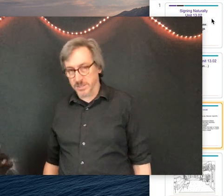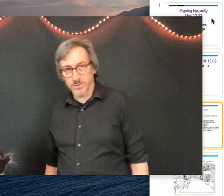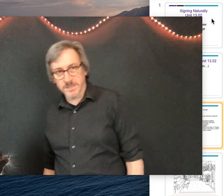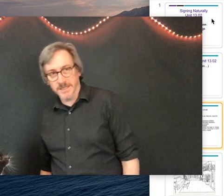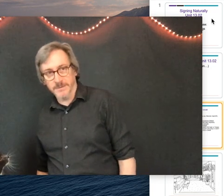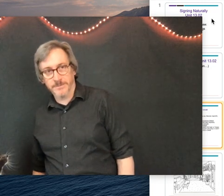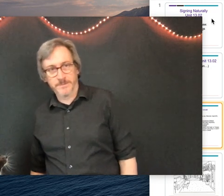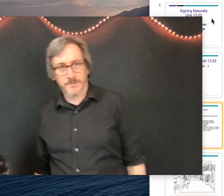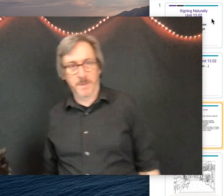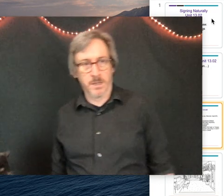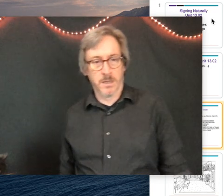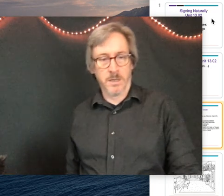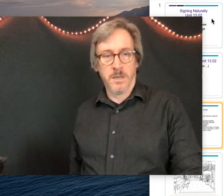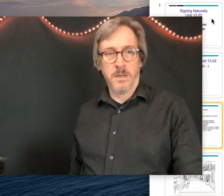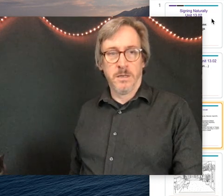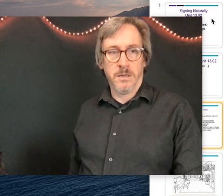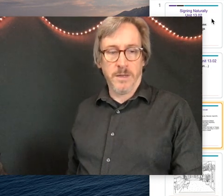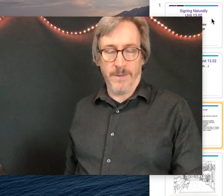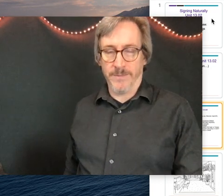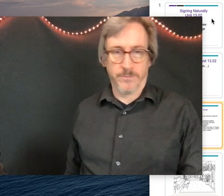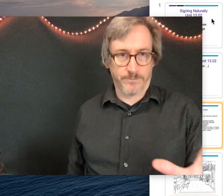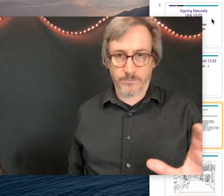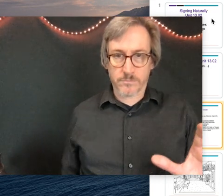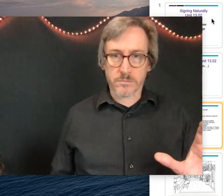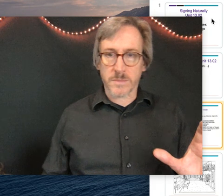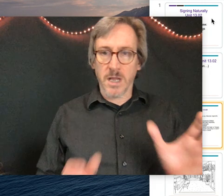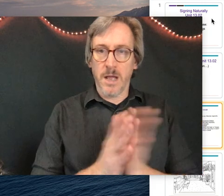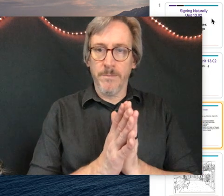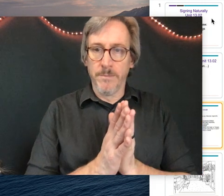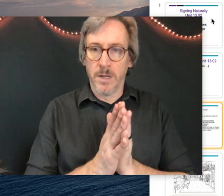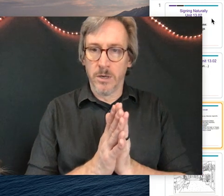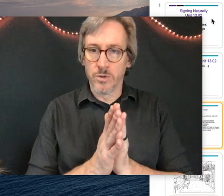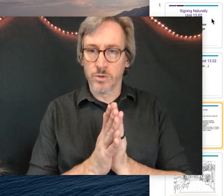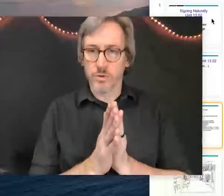Yeah, just sort of see him. Anyway,